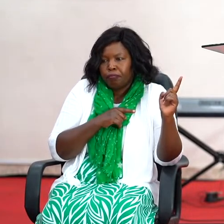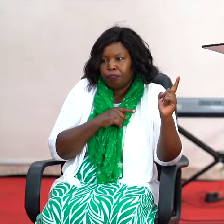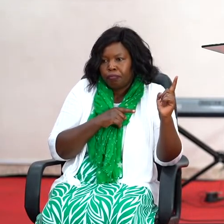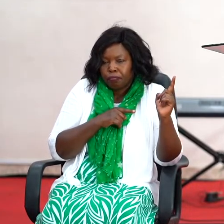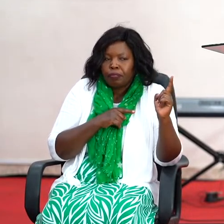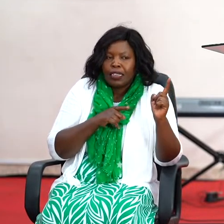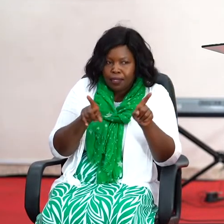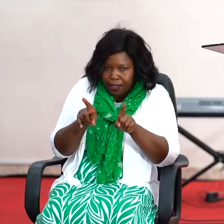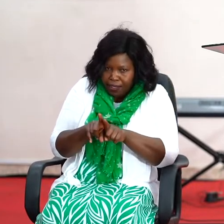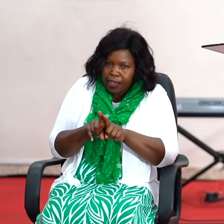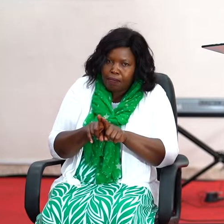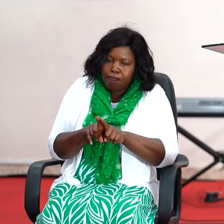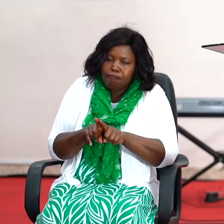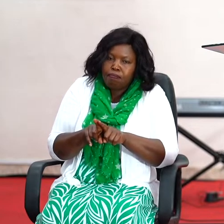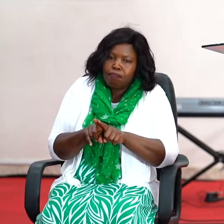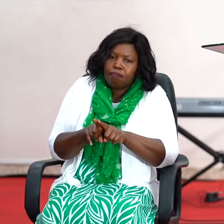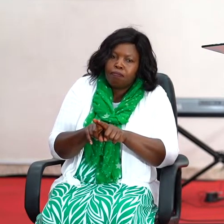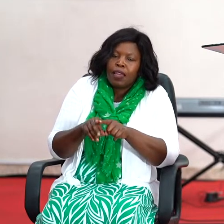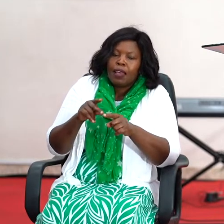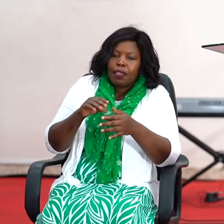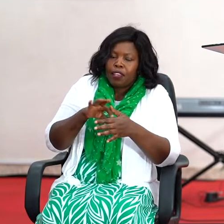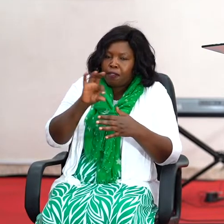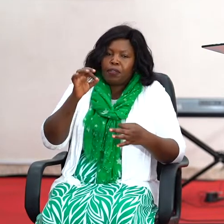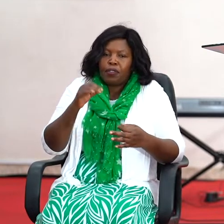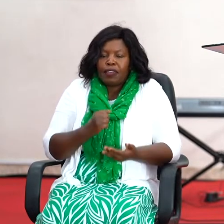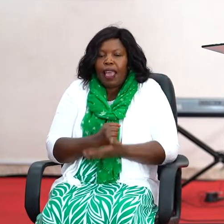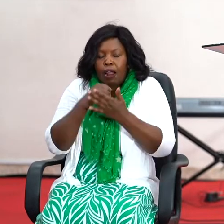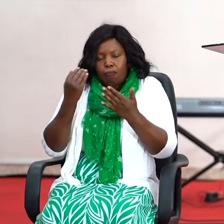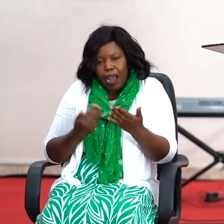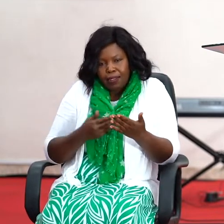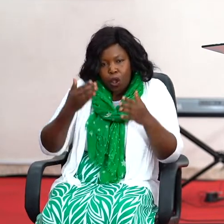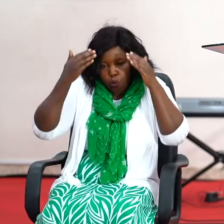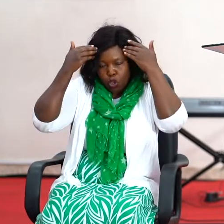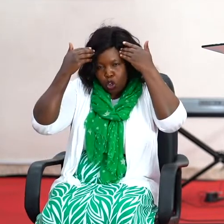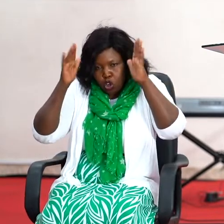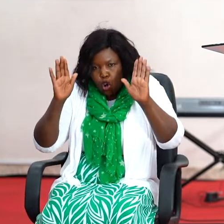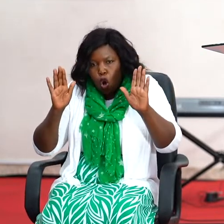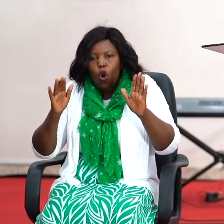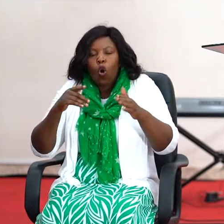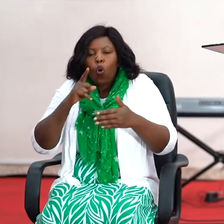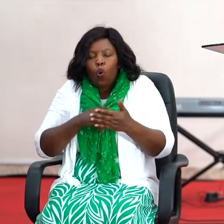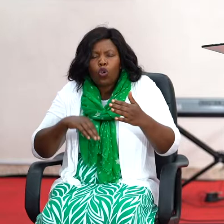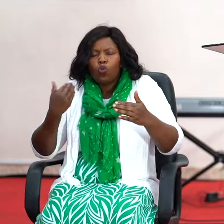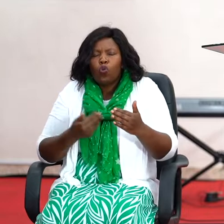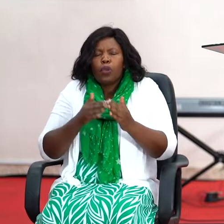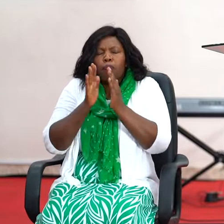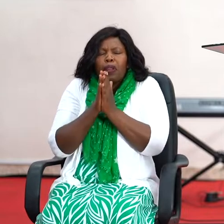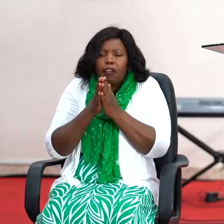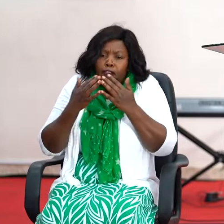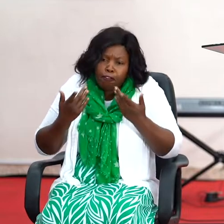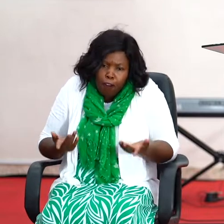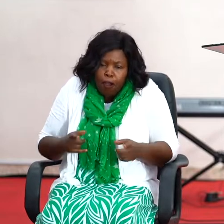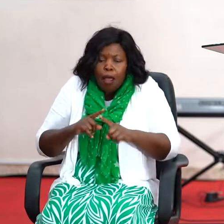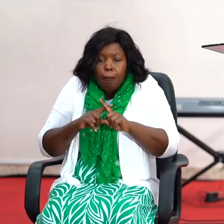in the same way, the Spirit helps us in our weakness. We do not know what we ought to pray for, but the Spirit